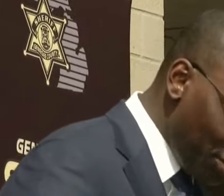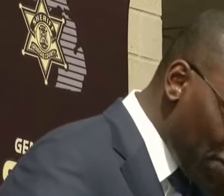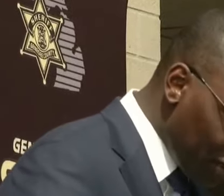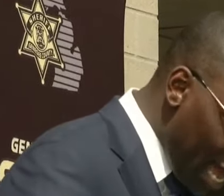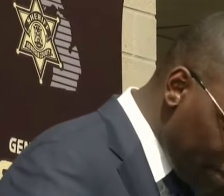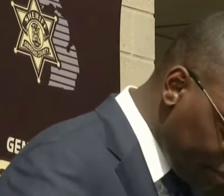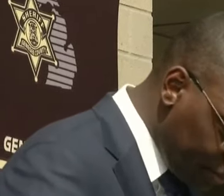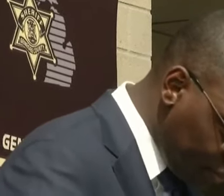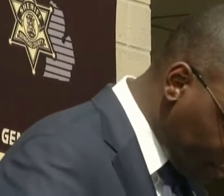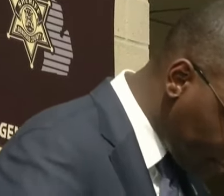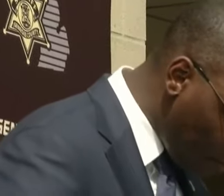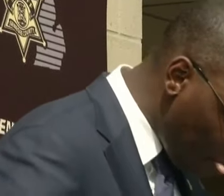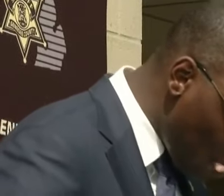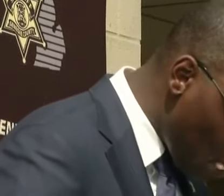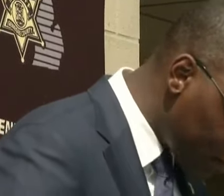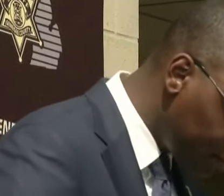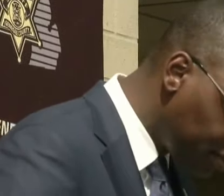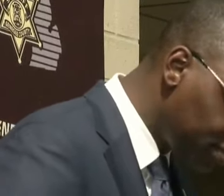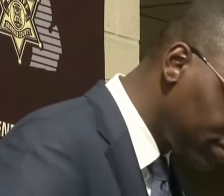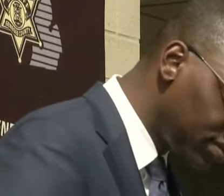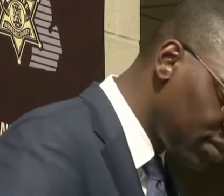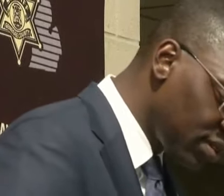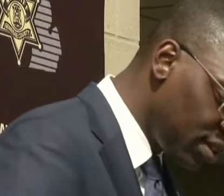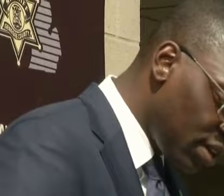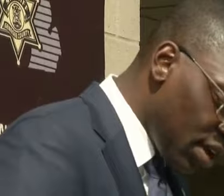How y'all doing, Flint?